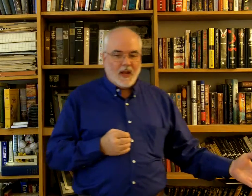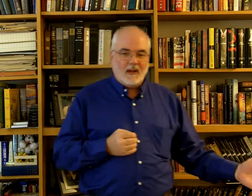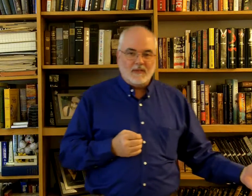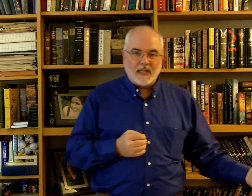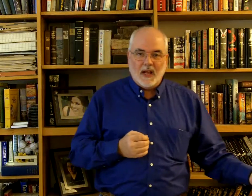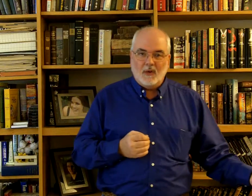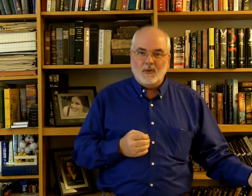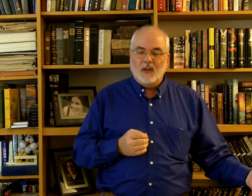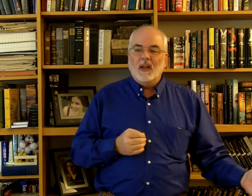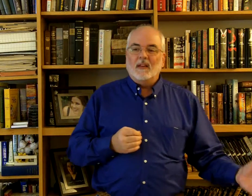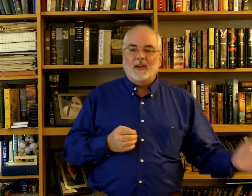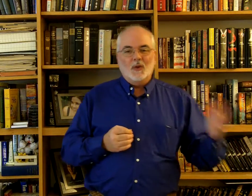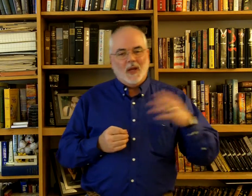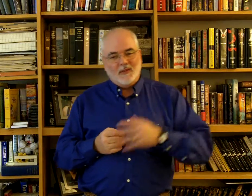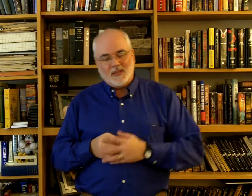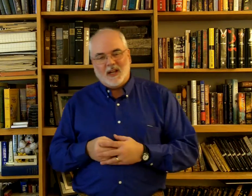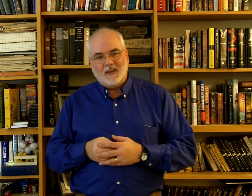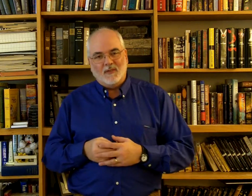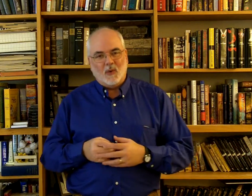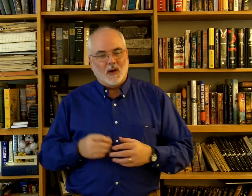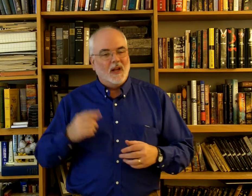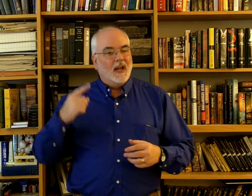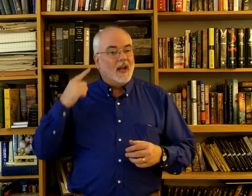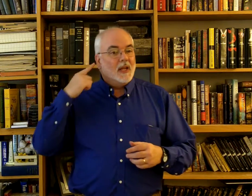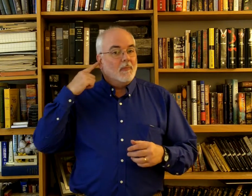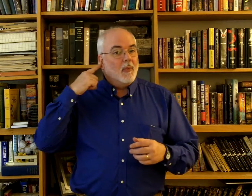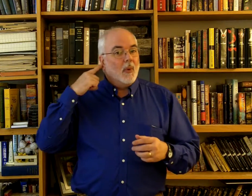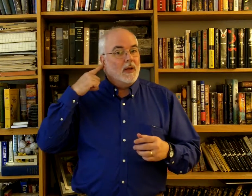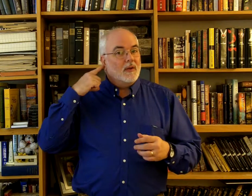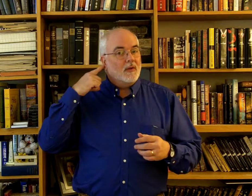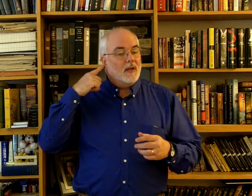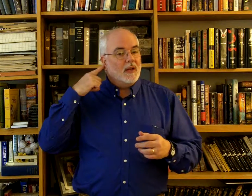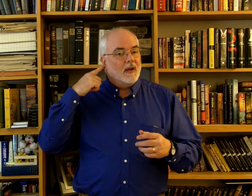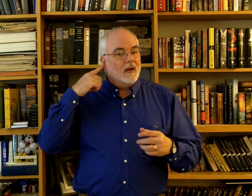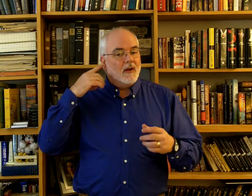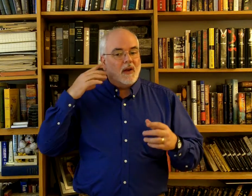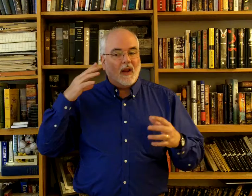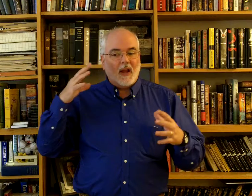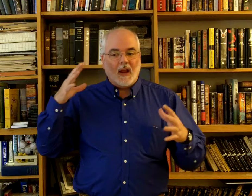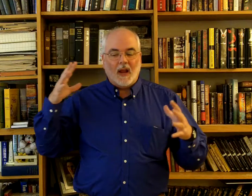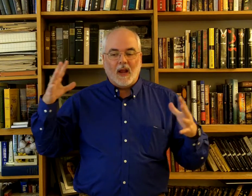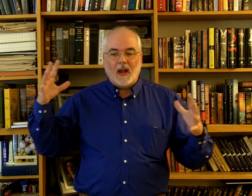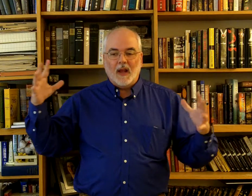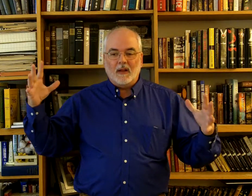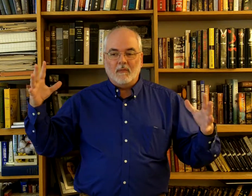have sound, they do have a sign for it. It's point to the ear, and then,